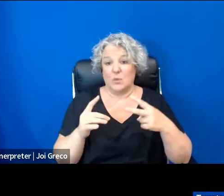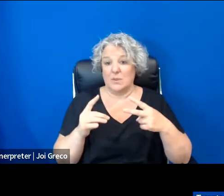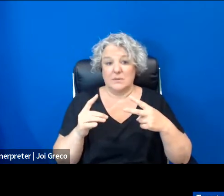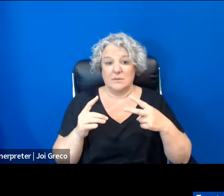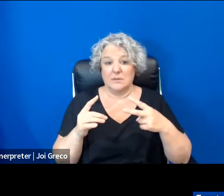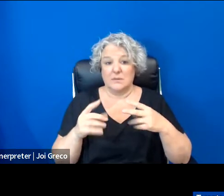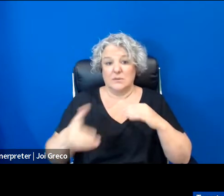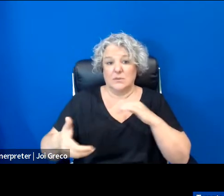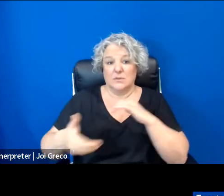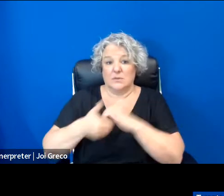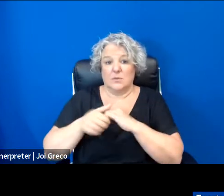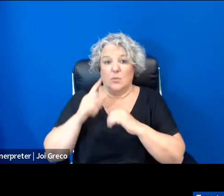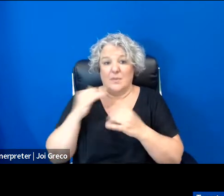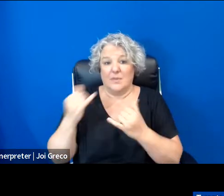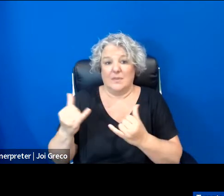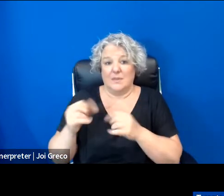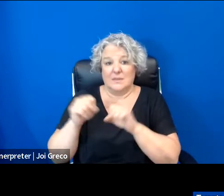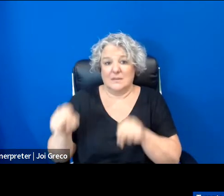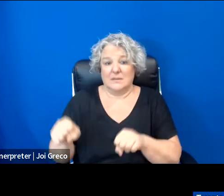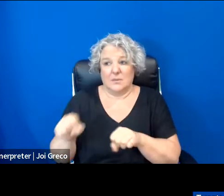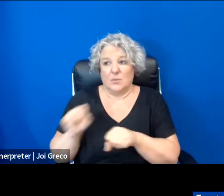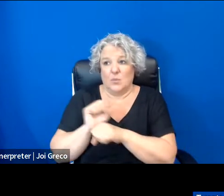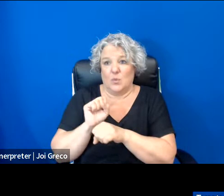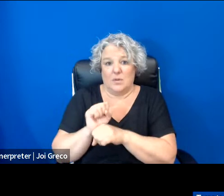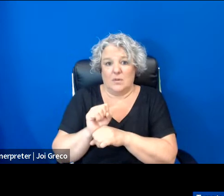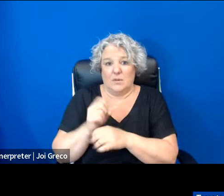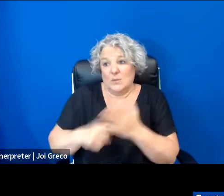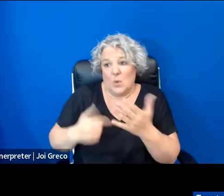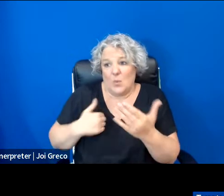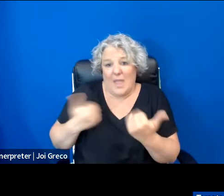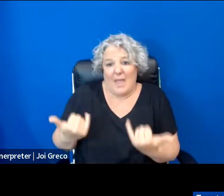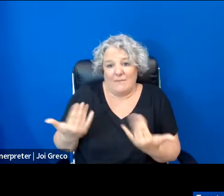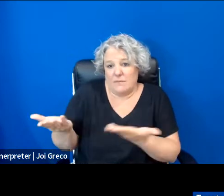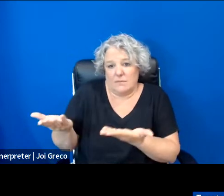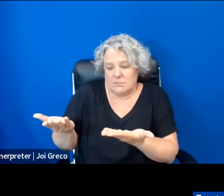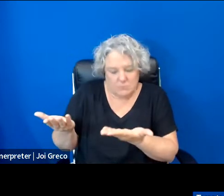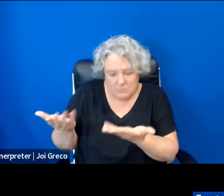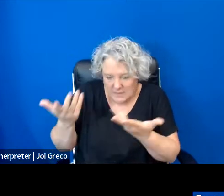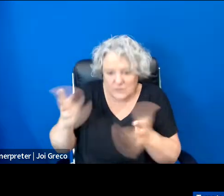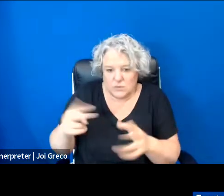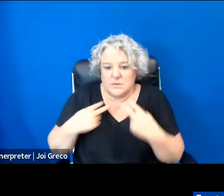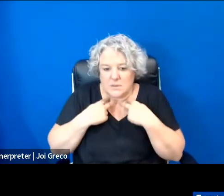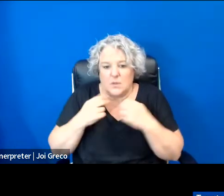collaborate with the present system, to work with it. That's what we've got.